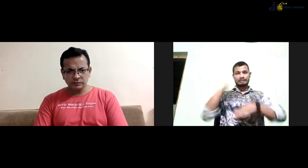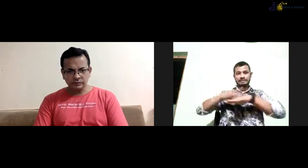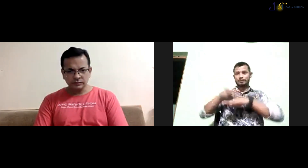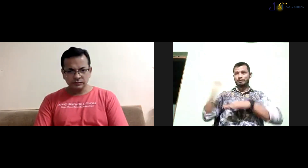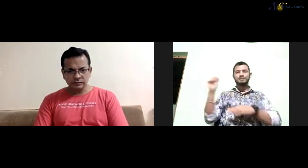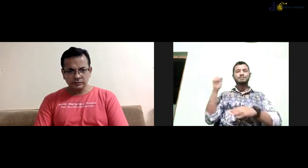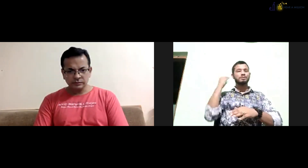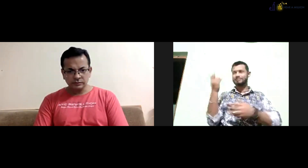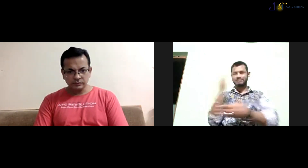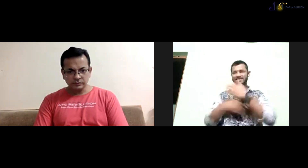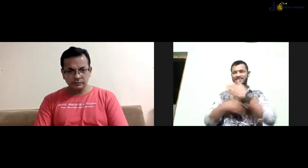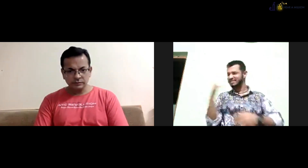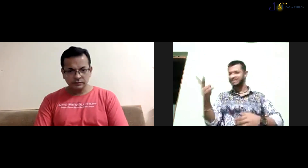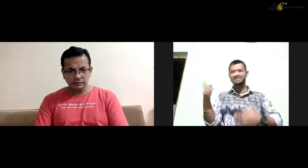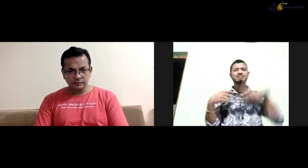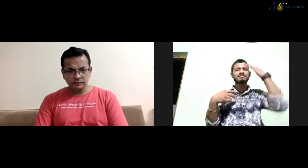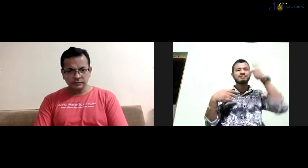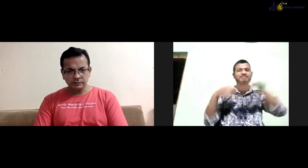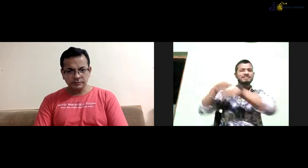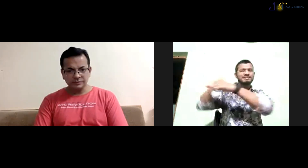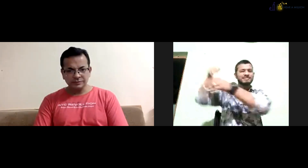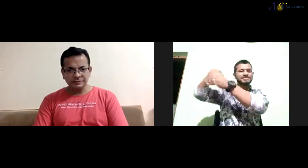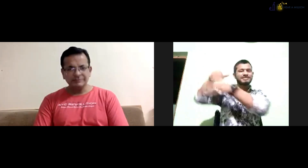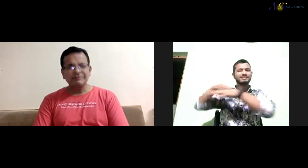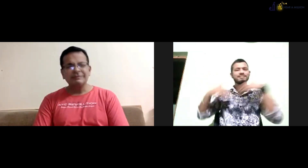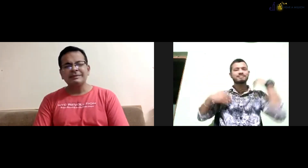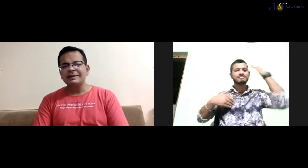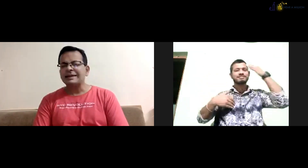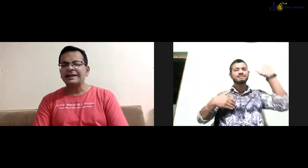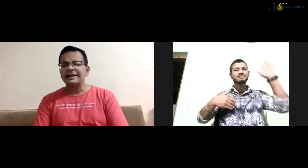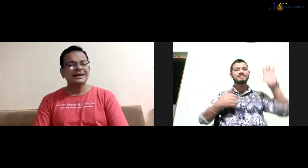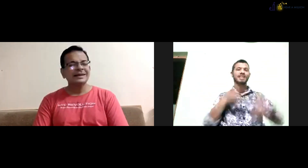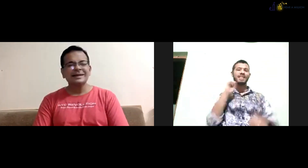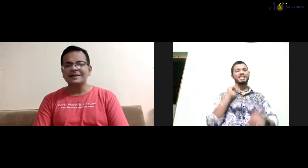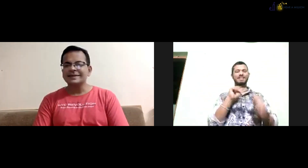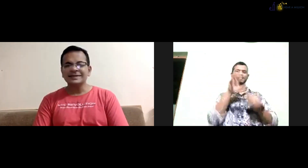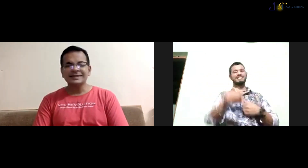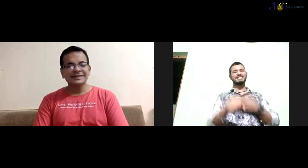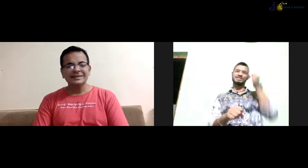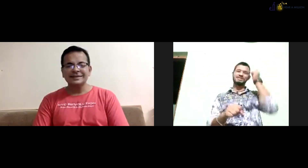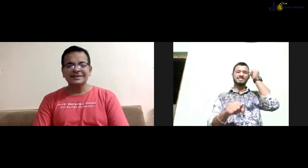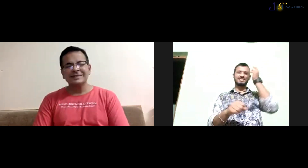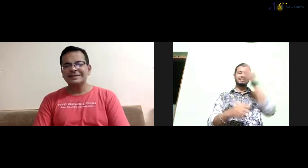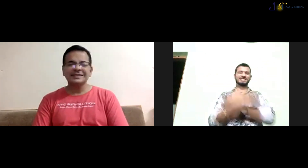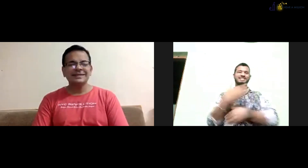So, I've been watching a lot of the people, I've been having experience that what the things they